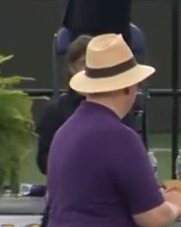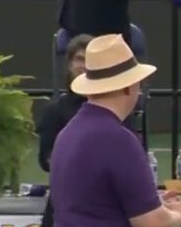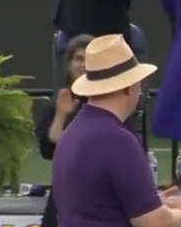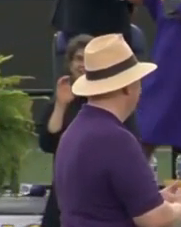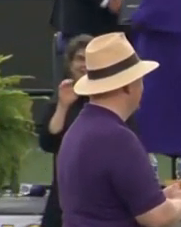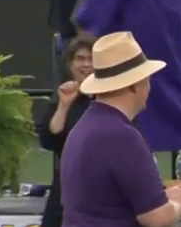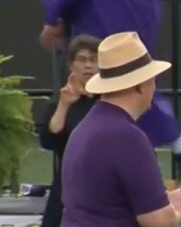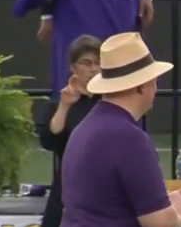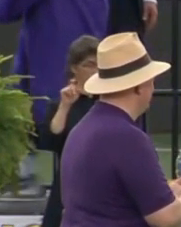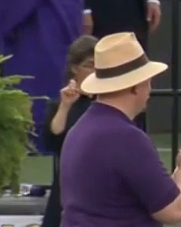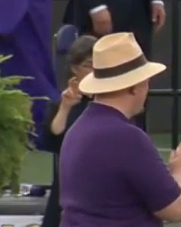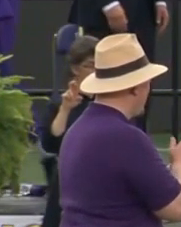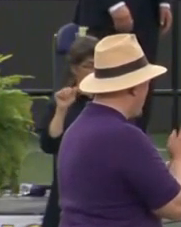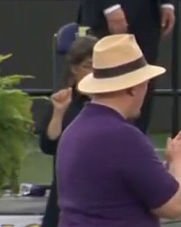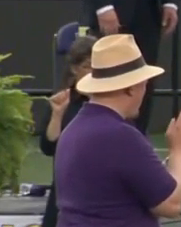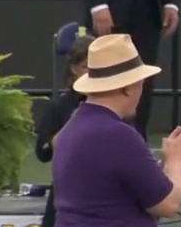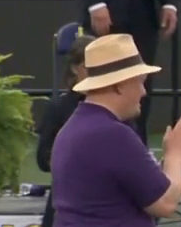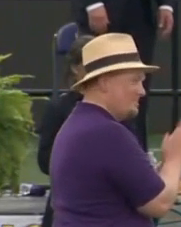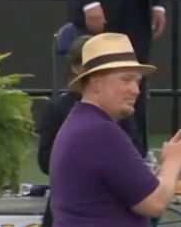Carter Anderson.